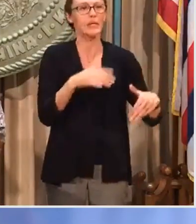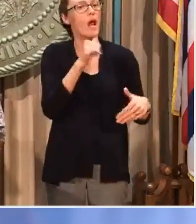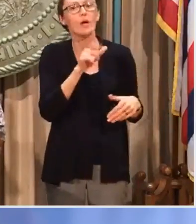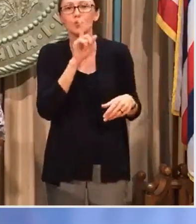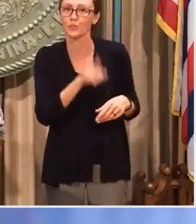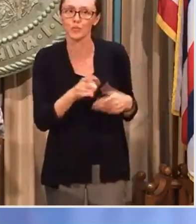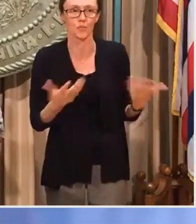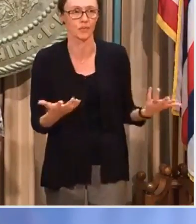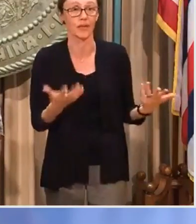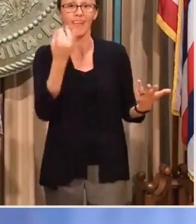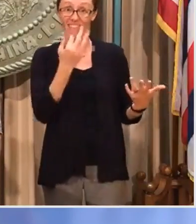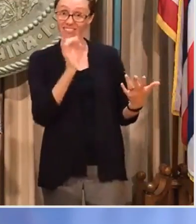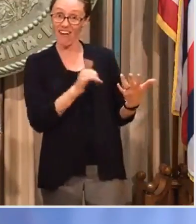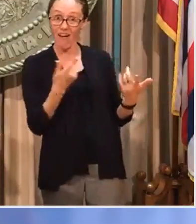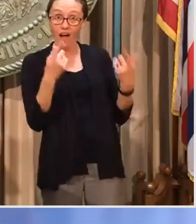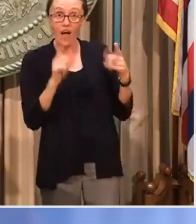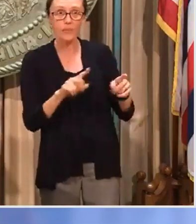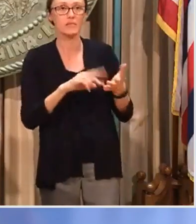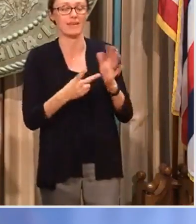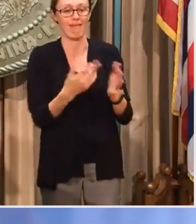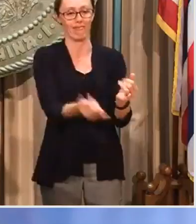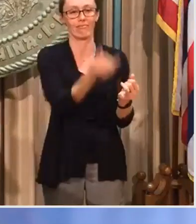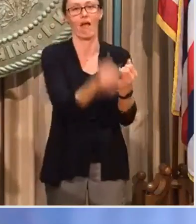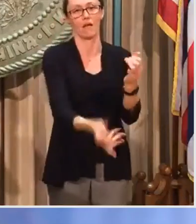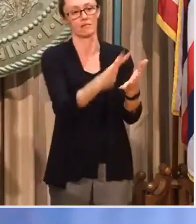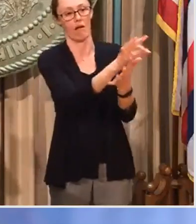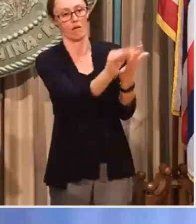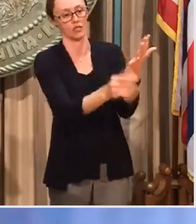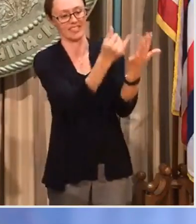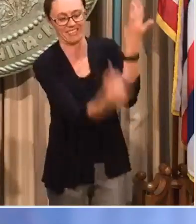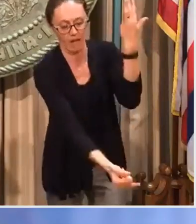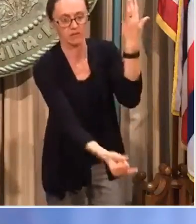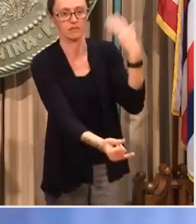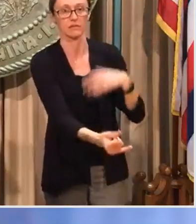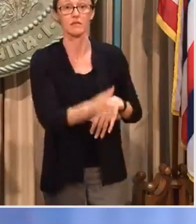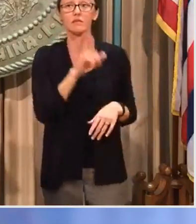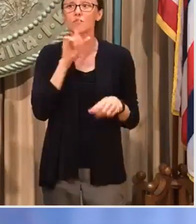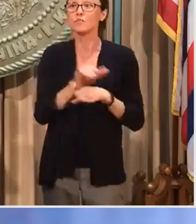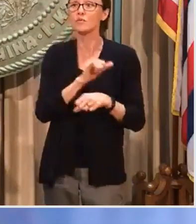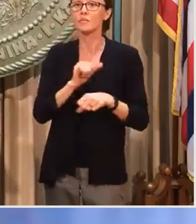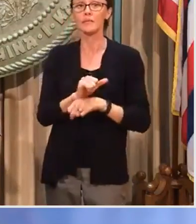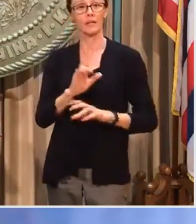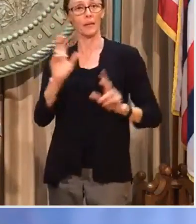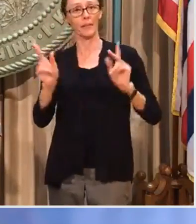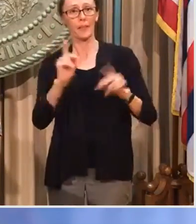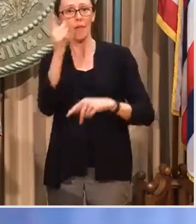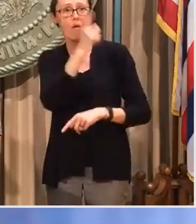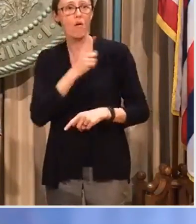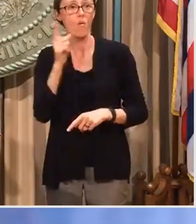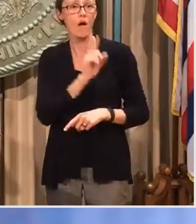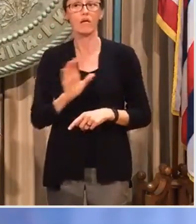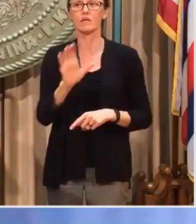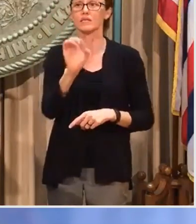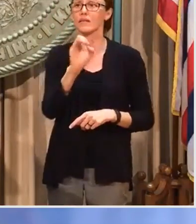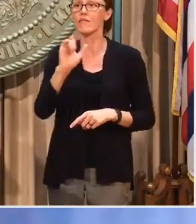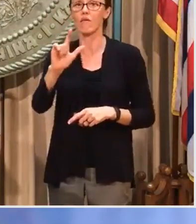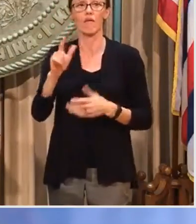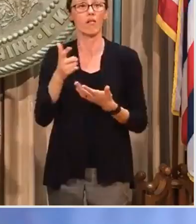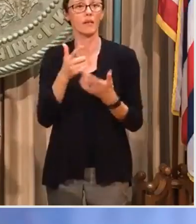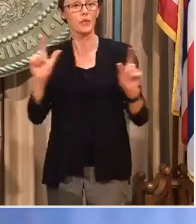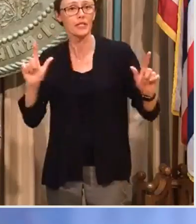resort. We are very concerned about the civil liberties of the people of Hawaii. So that will be the last